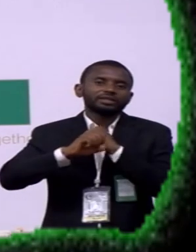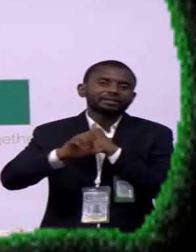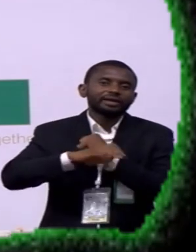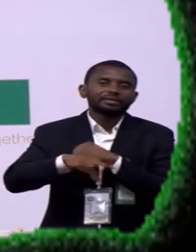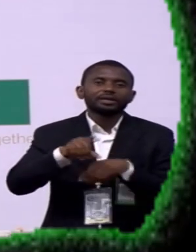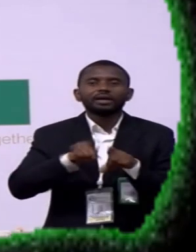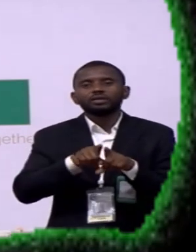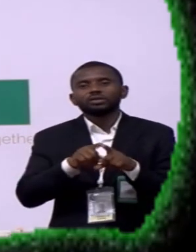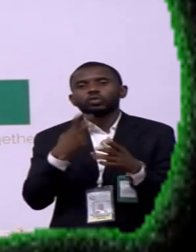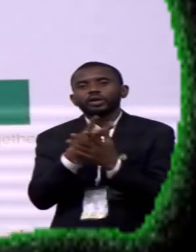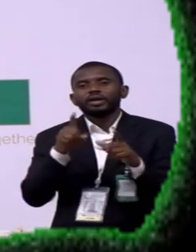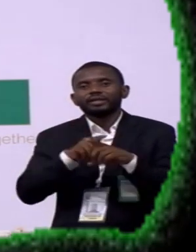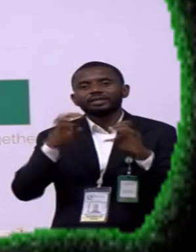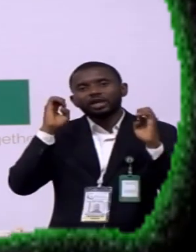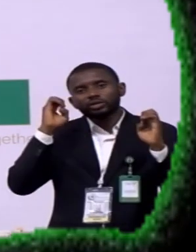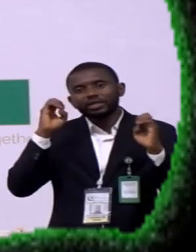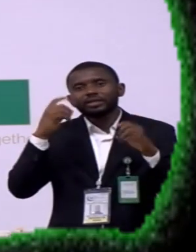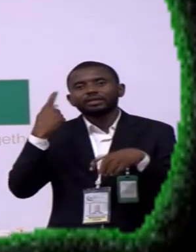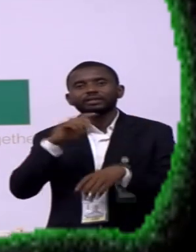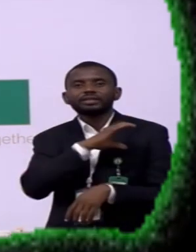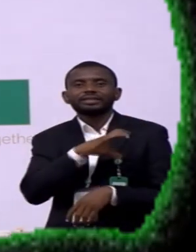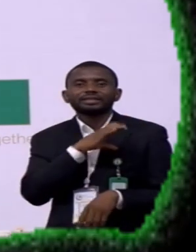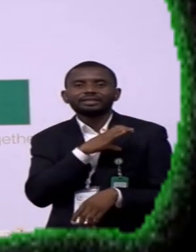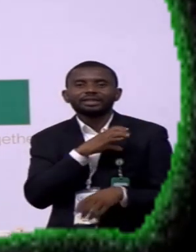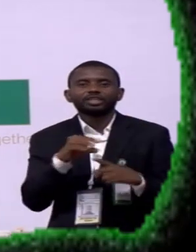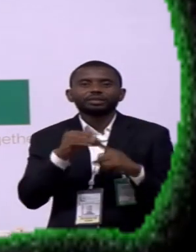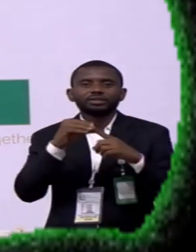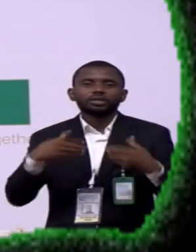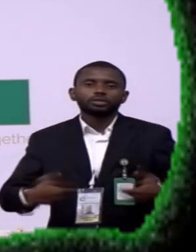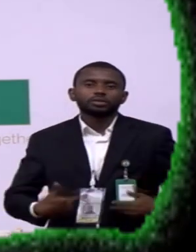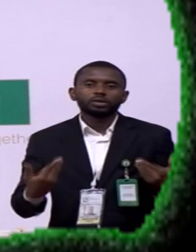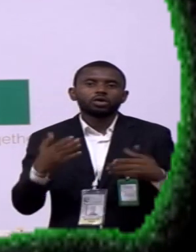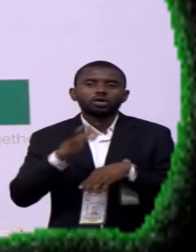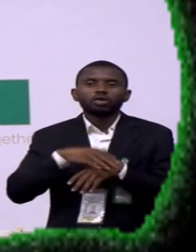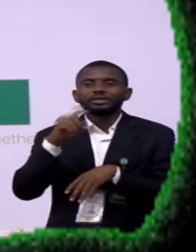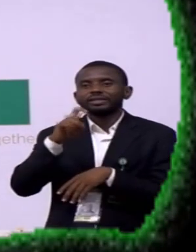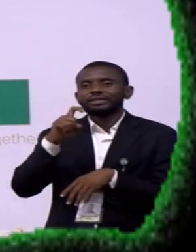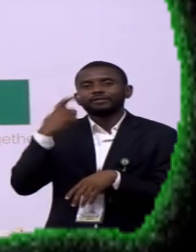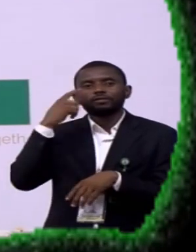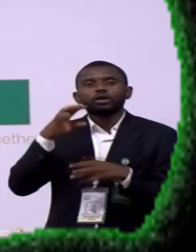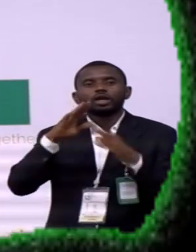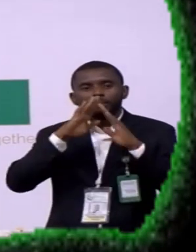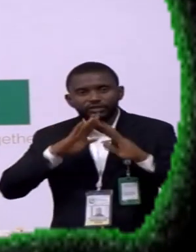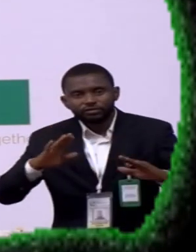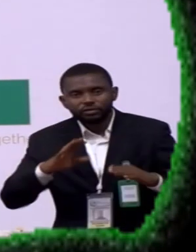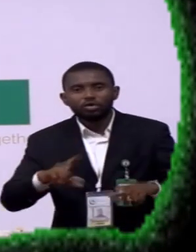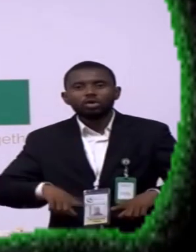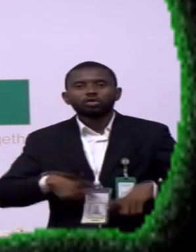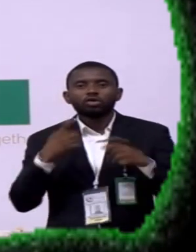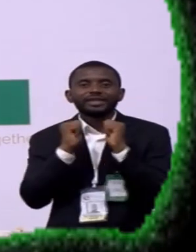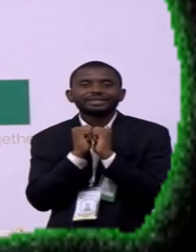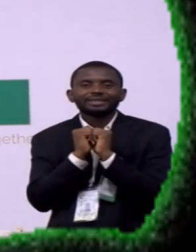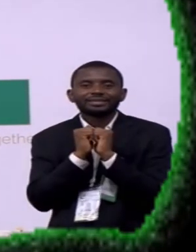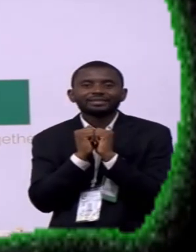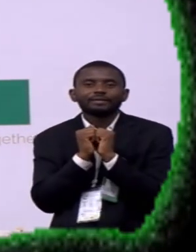educate the citizens, especially the youth, on the need for peaceful coexistence and